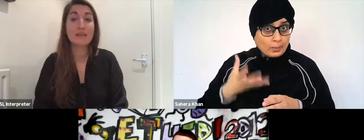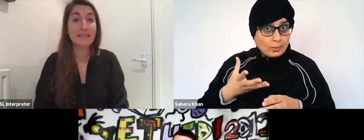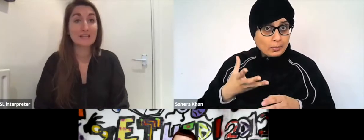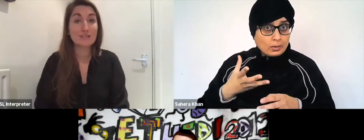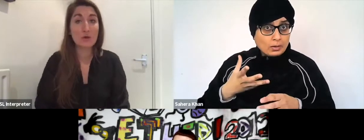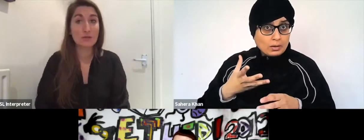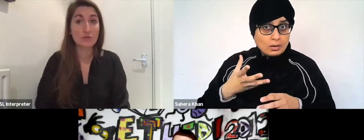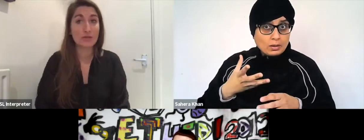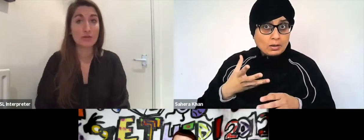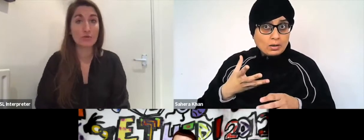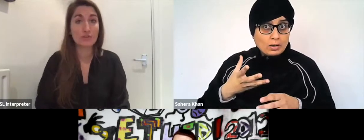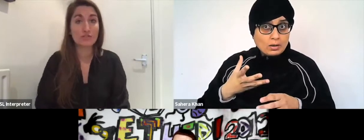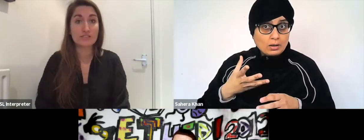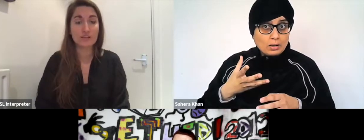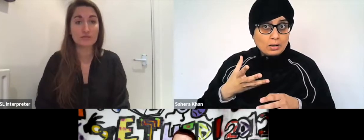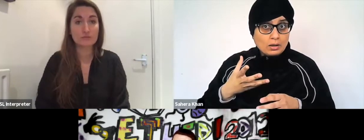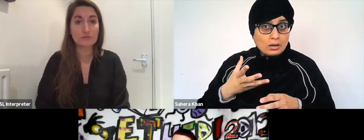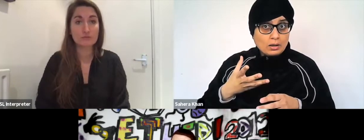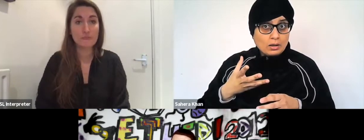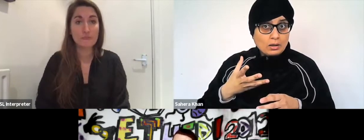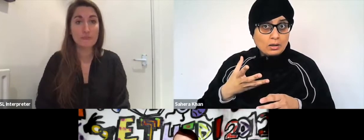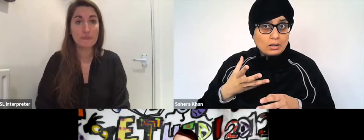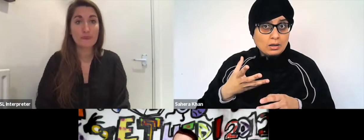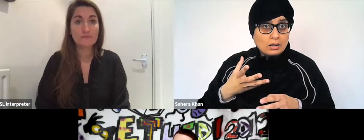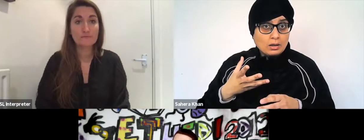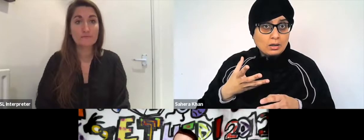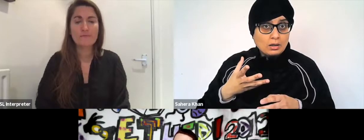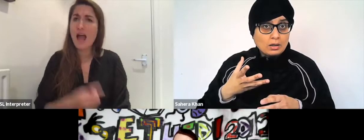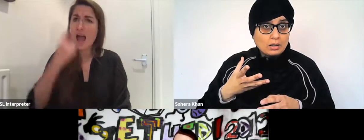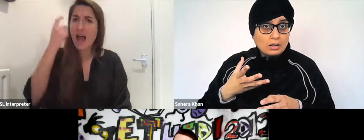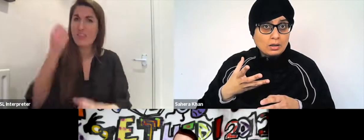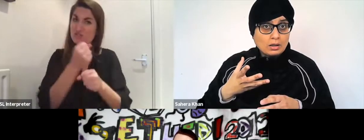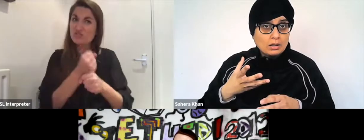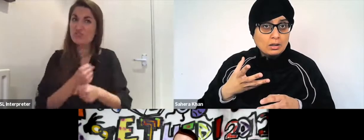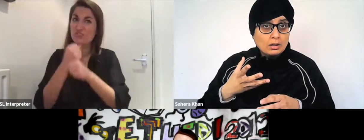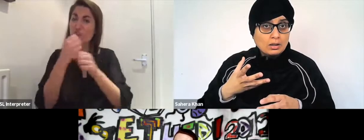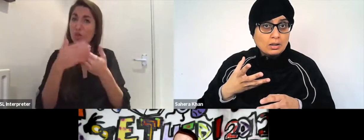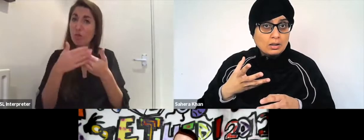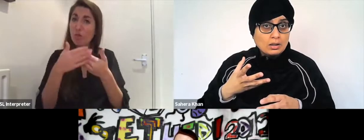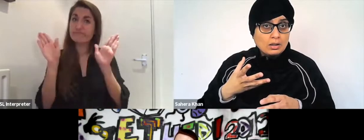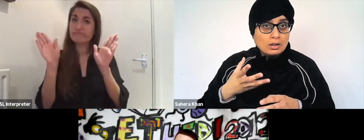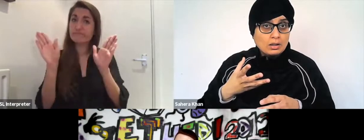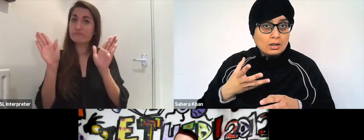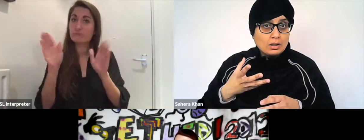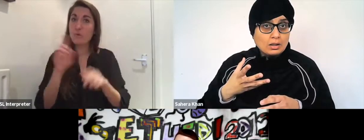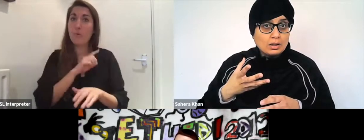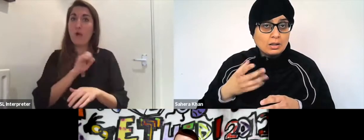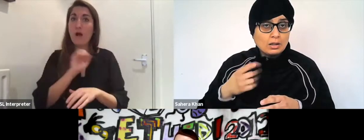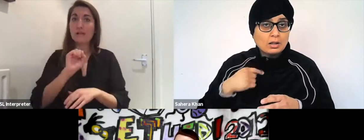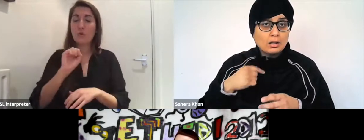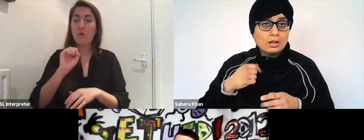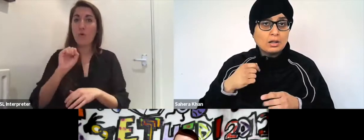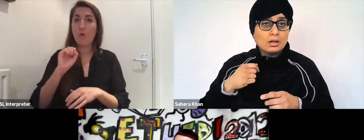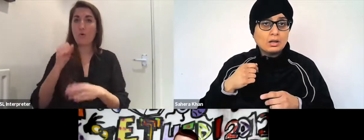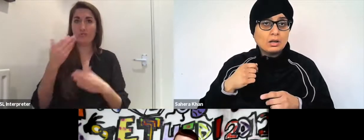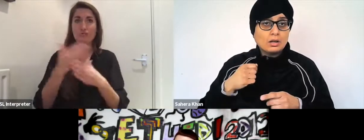Do you mean linked to poetry or just in general? I think in general, because your artwork's so wide